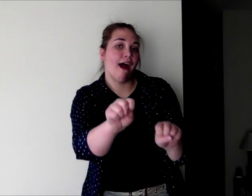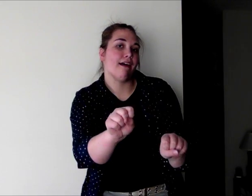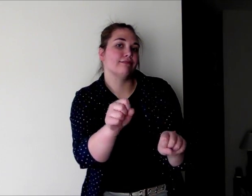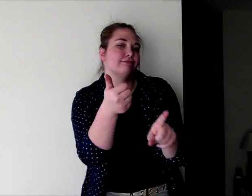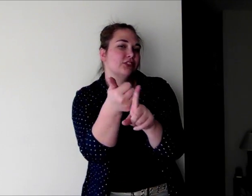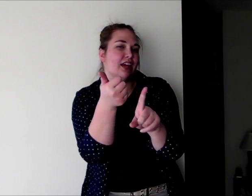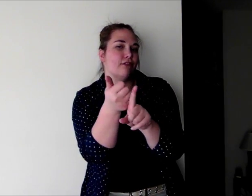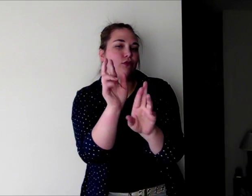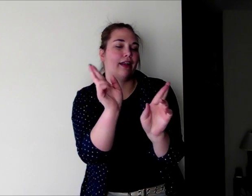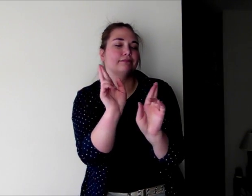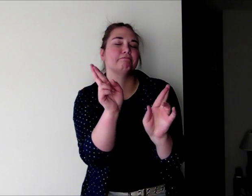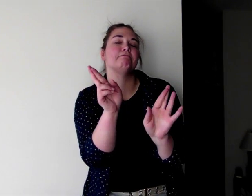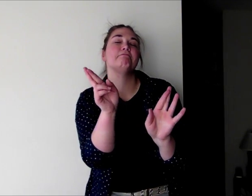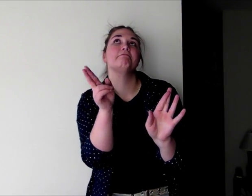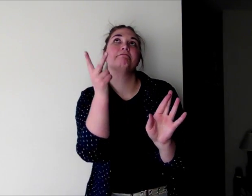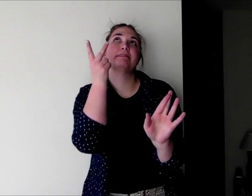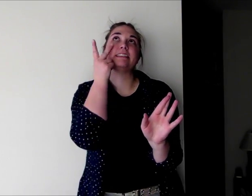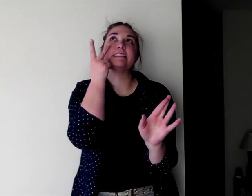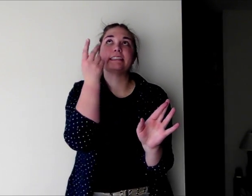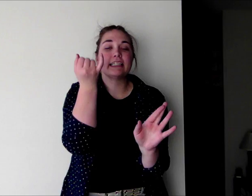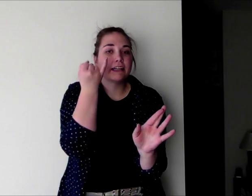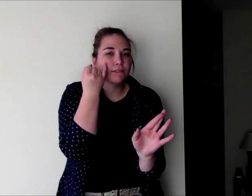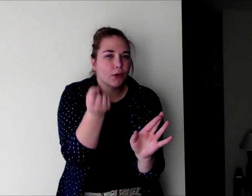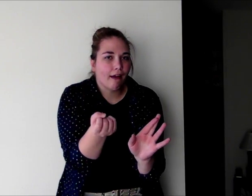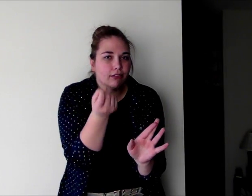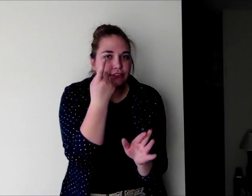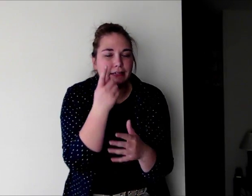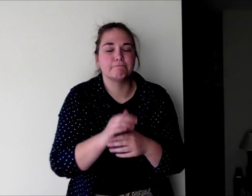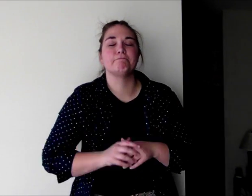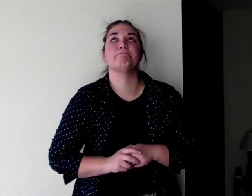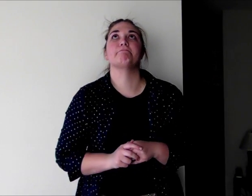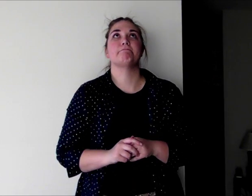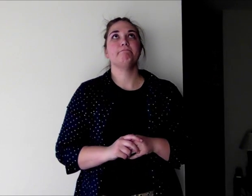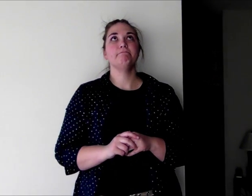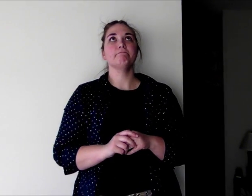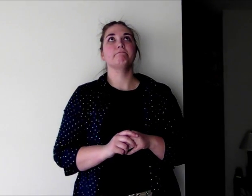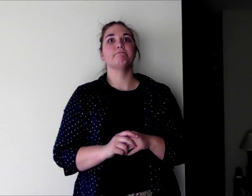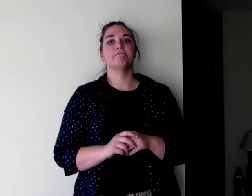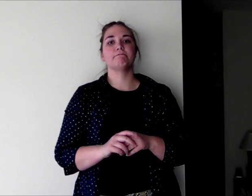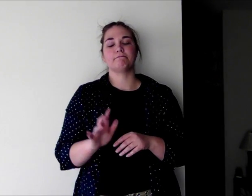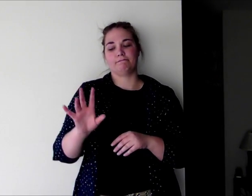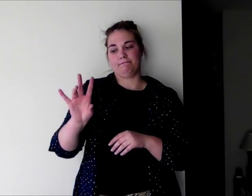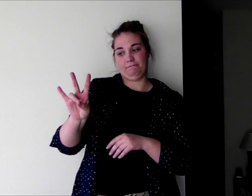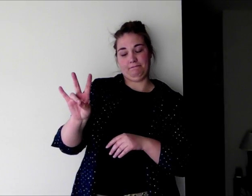Maybe, okay, let's let you try yourself. Ready? Let's see if you can understand this one.